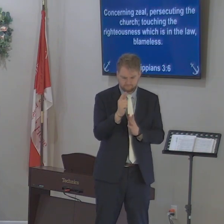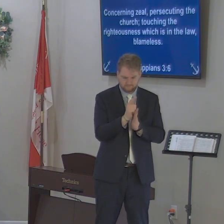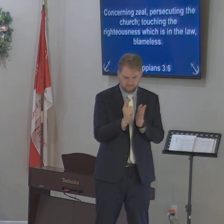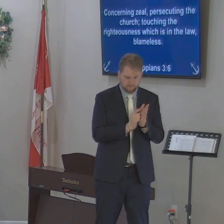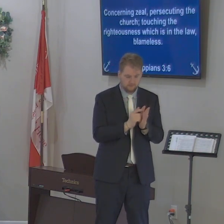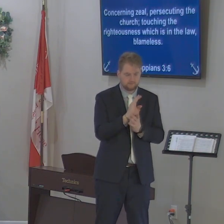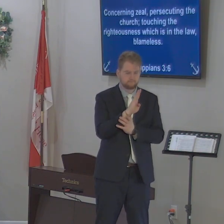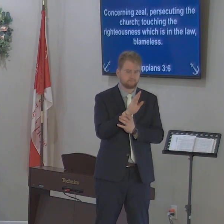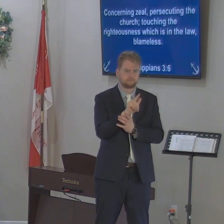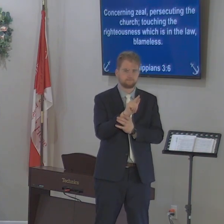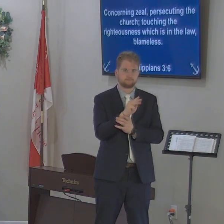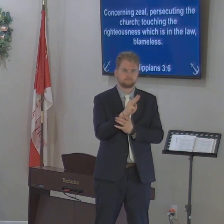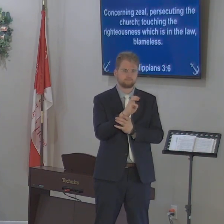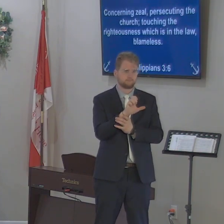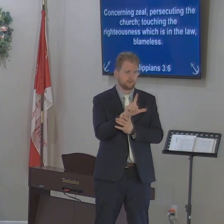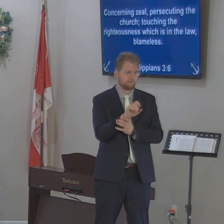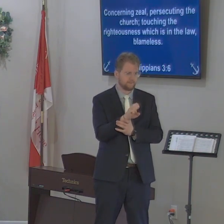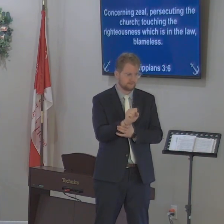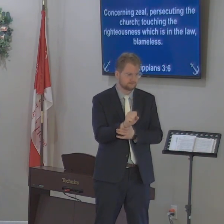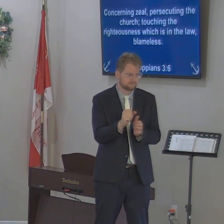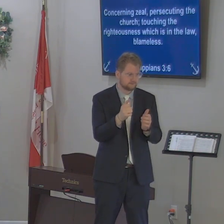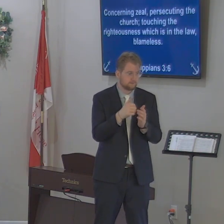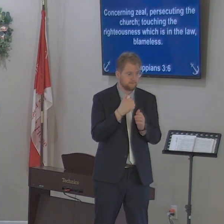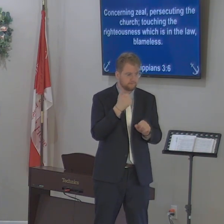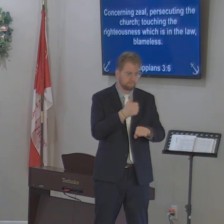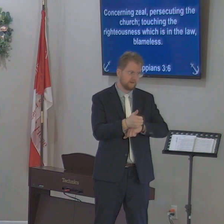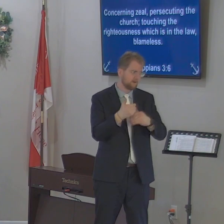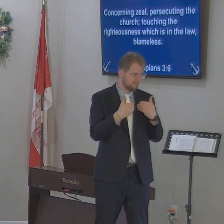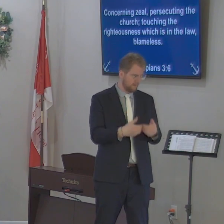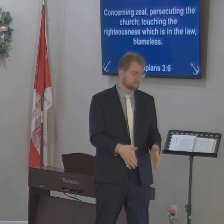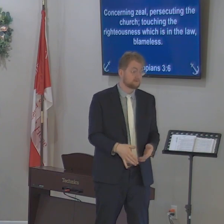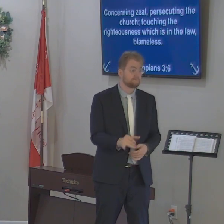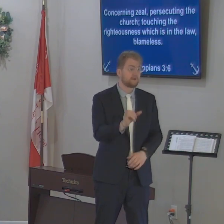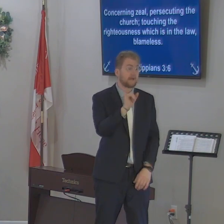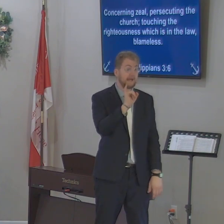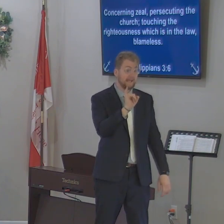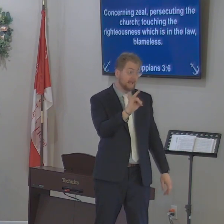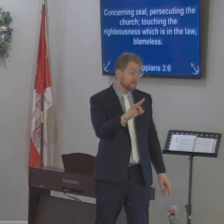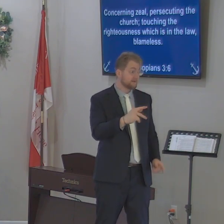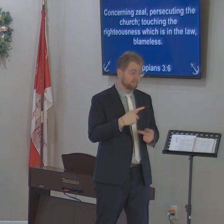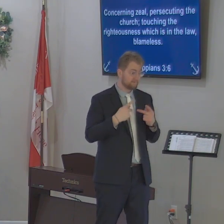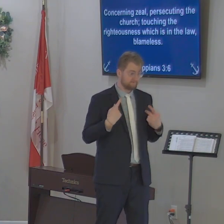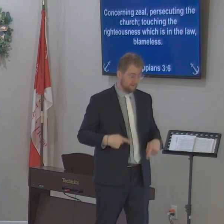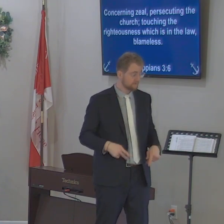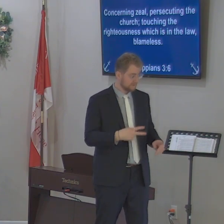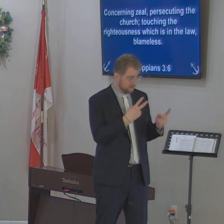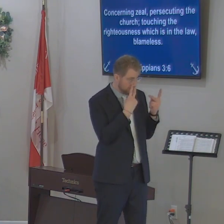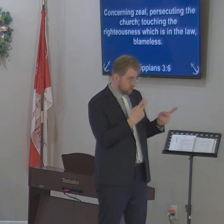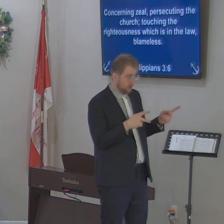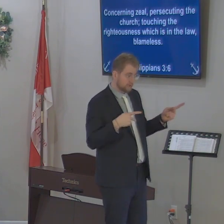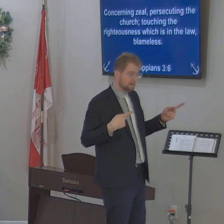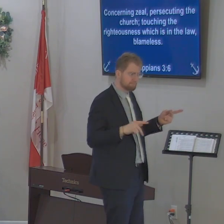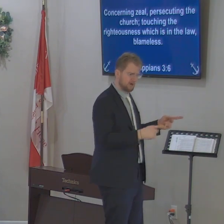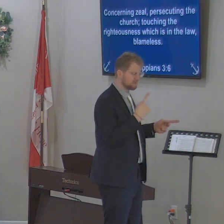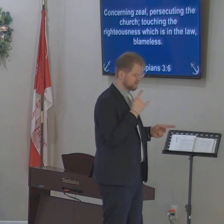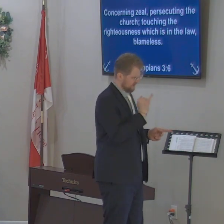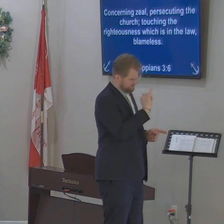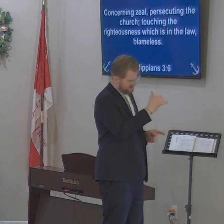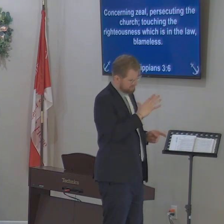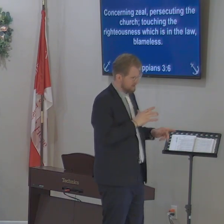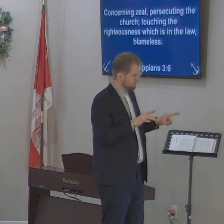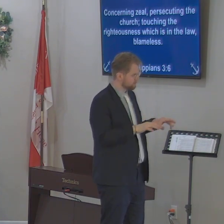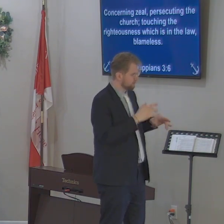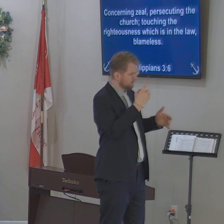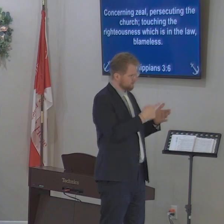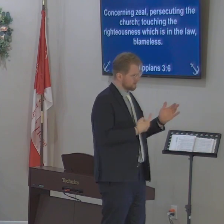"Blameless." If the Pharisees looked at Saul at the time, who's Paul, and said, "Is this guy doing what we need to do? Is he meeting